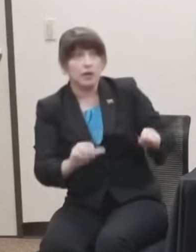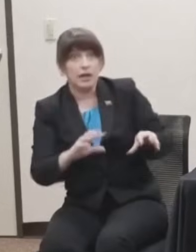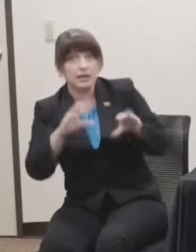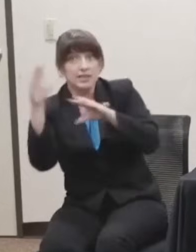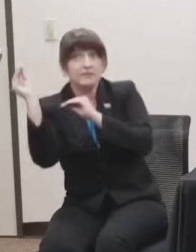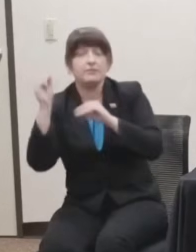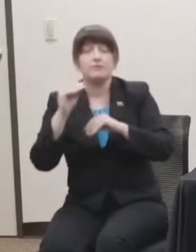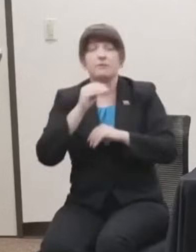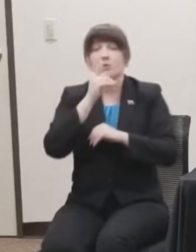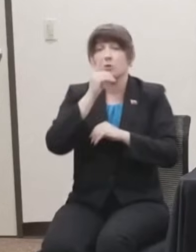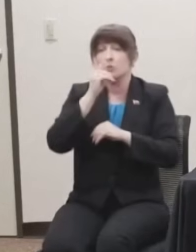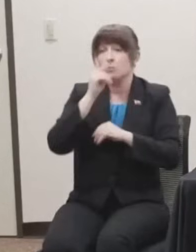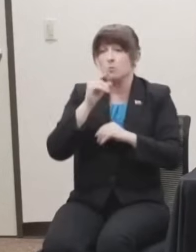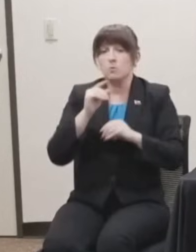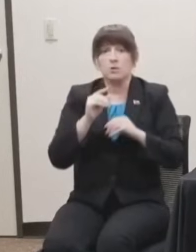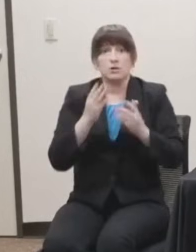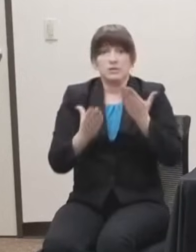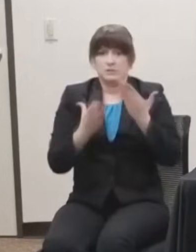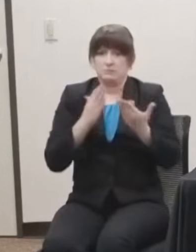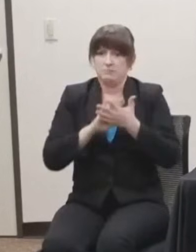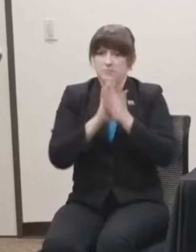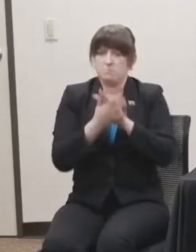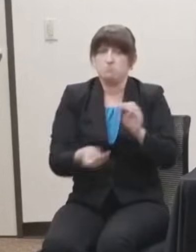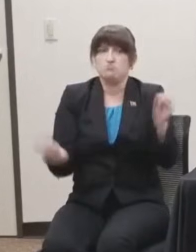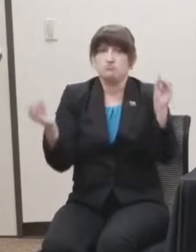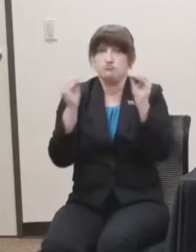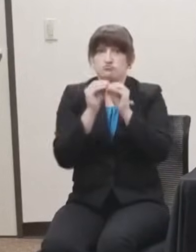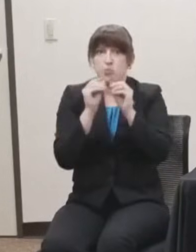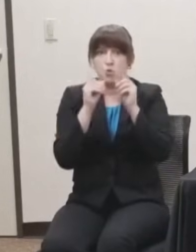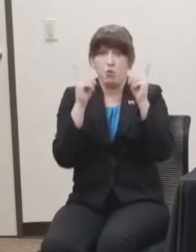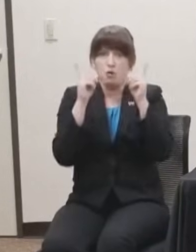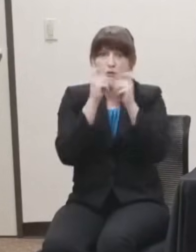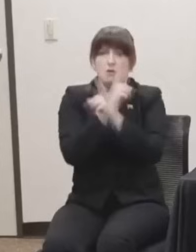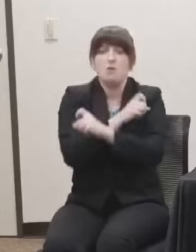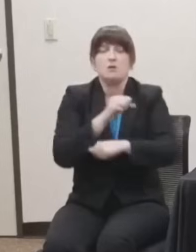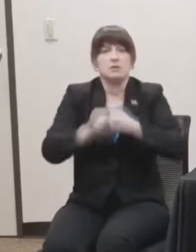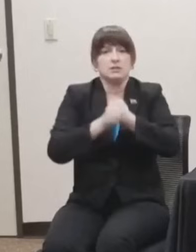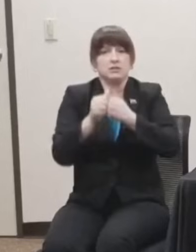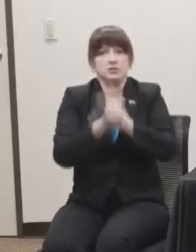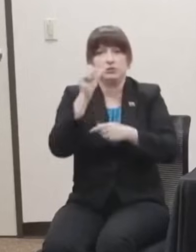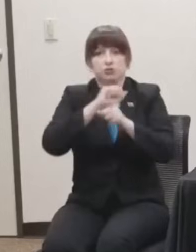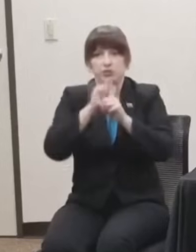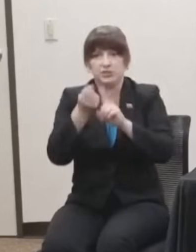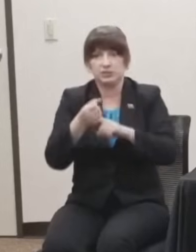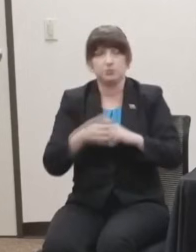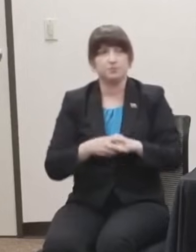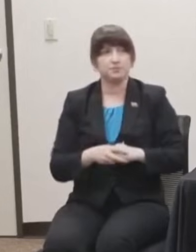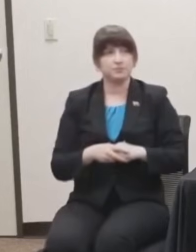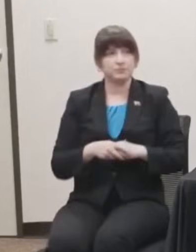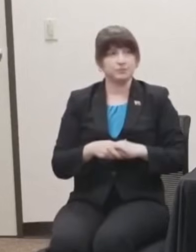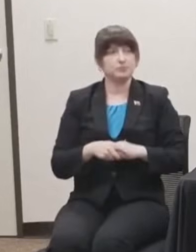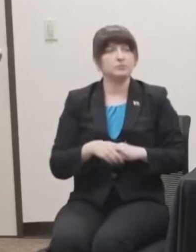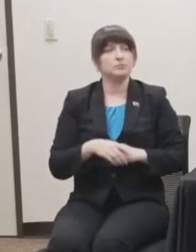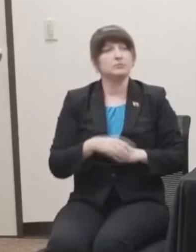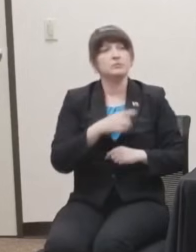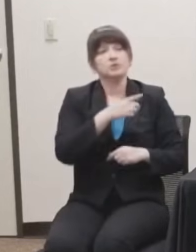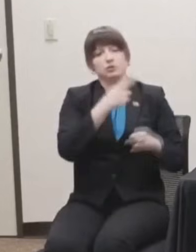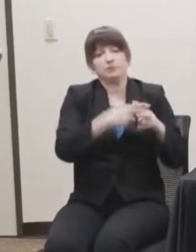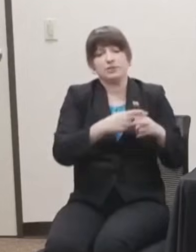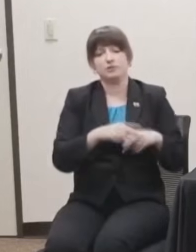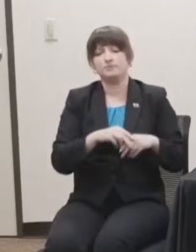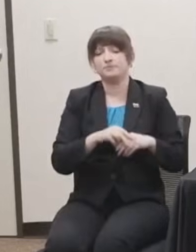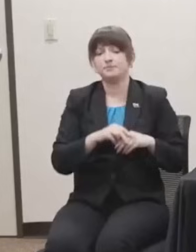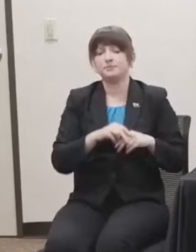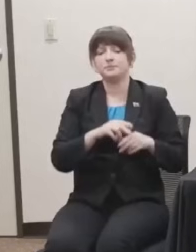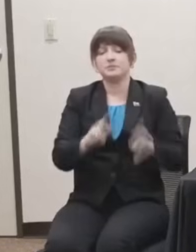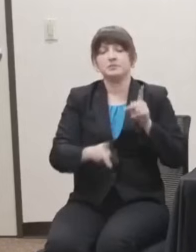those that would just be getting into a more dangerous situation. You talked in what you just said kind of about expertise and